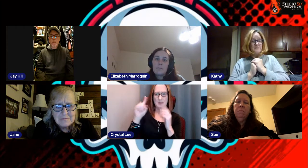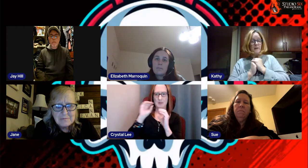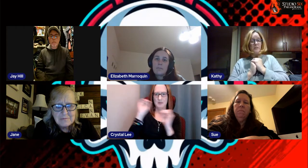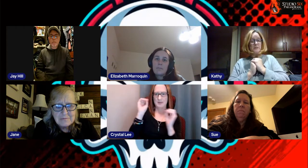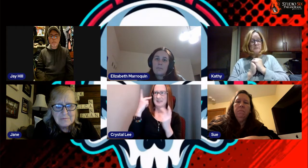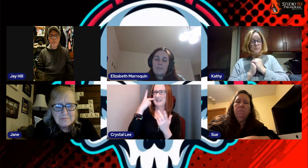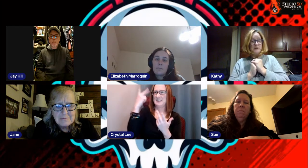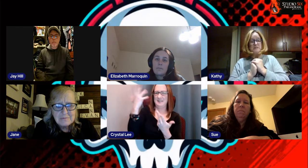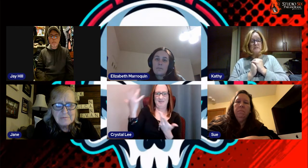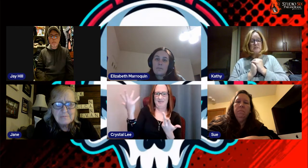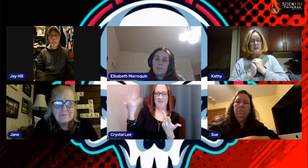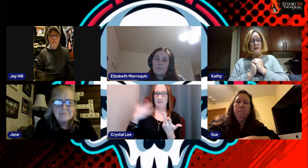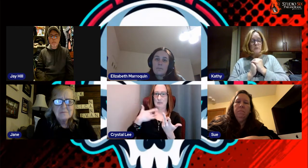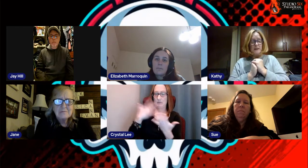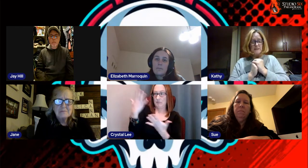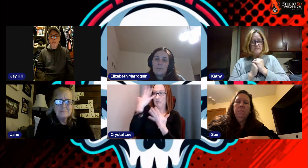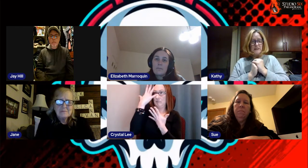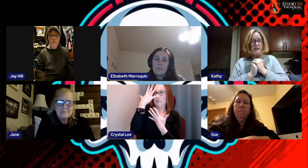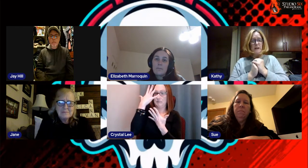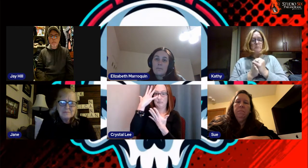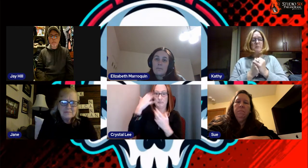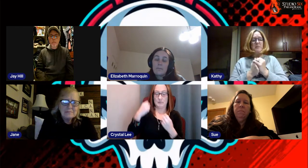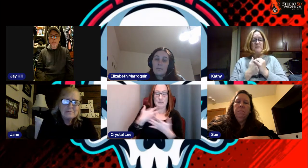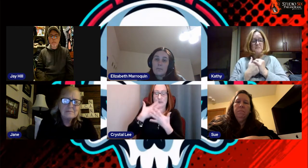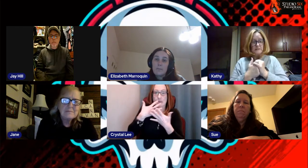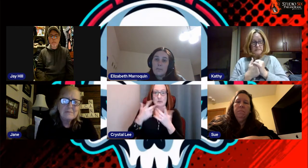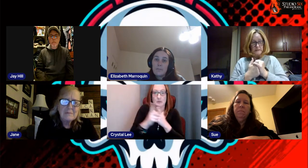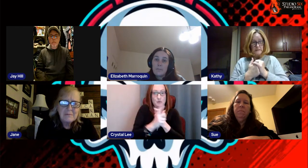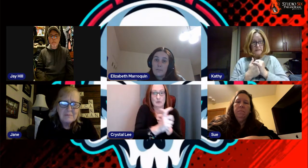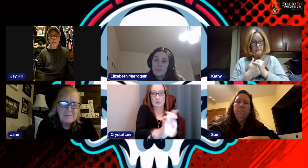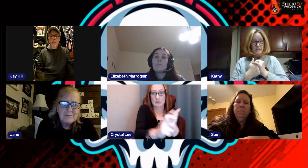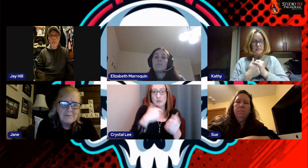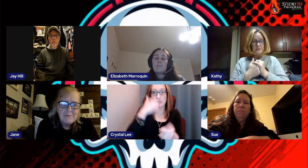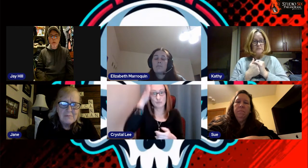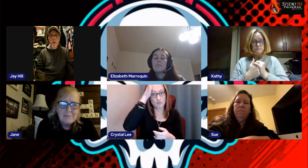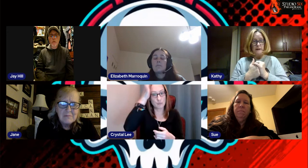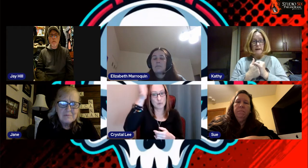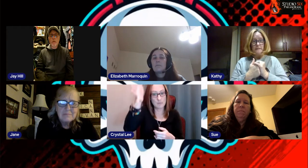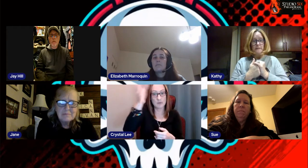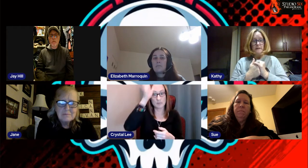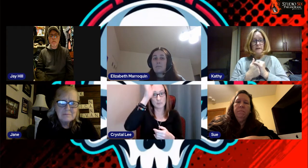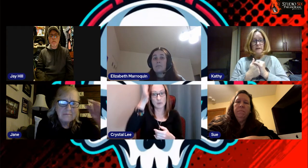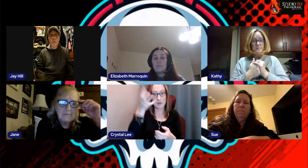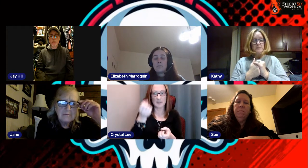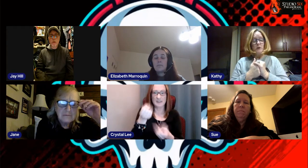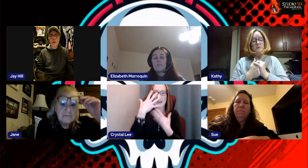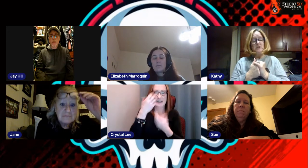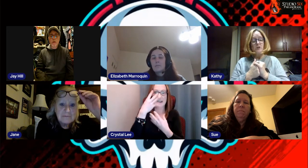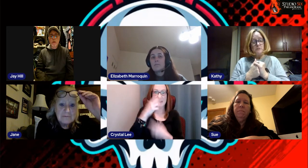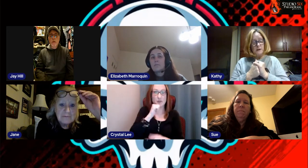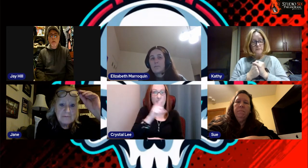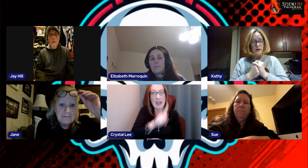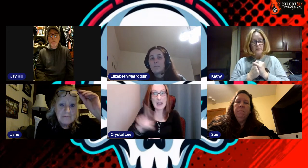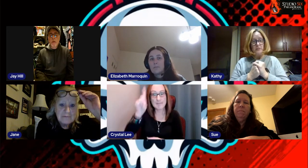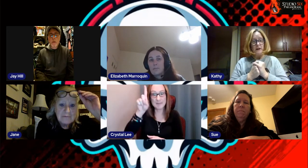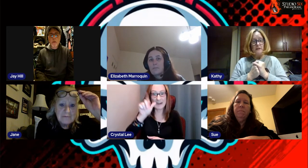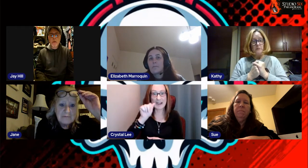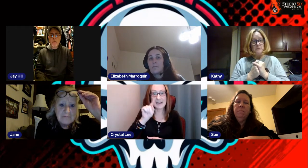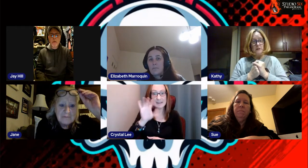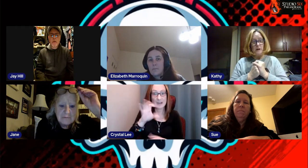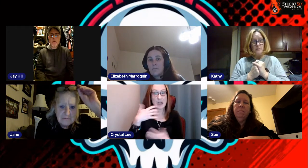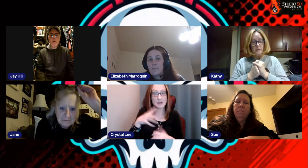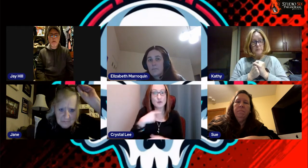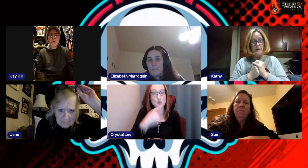and they felt this presence. You can't see it, but they felt it. They just ran. So it was her grandfather